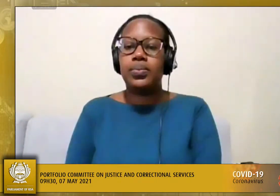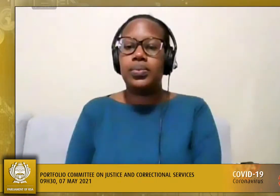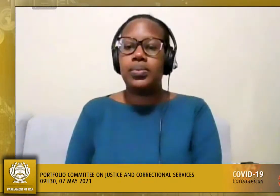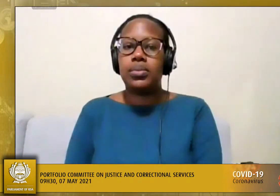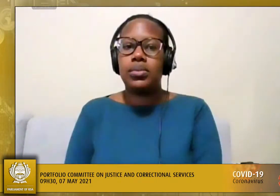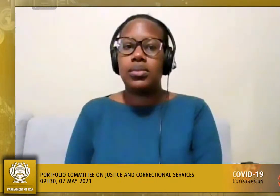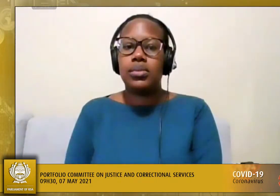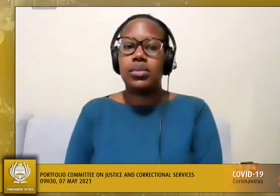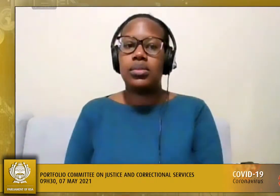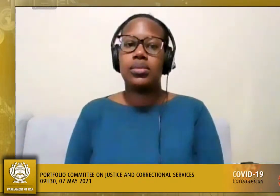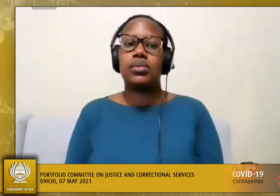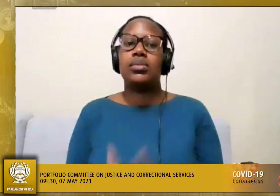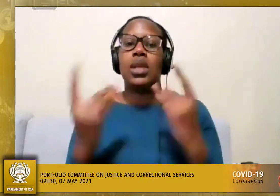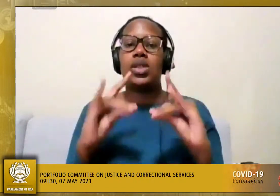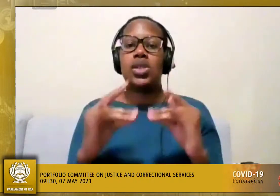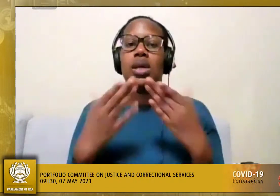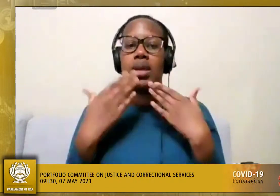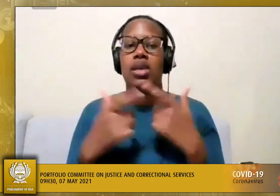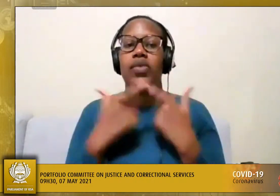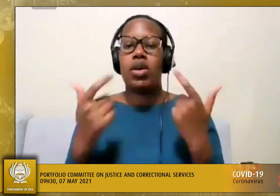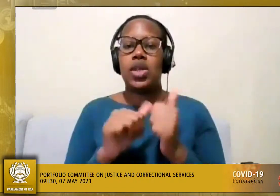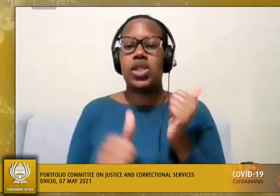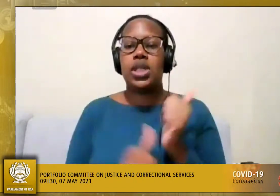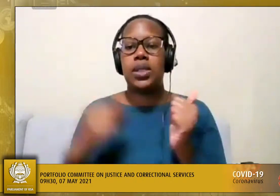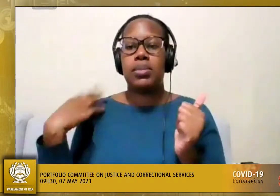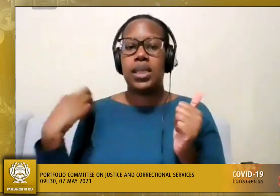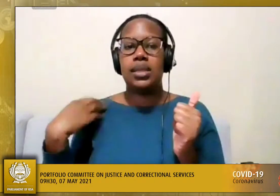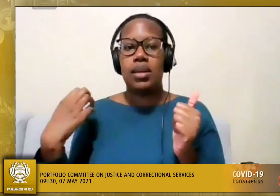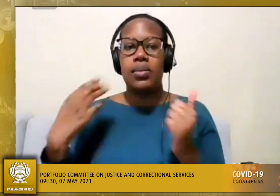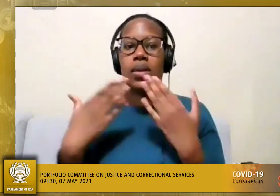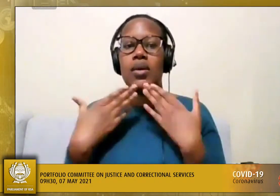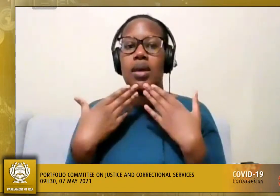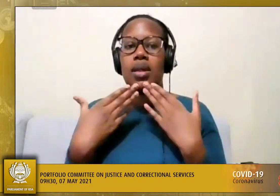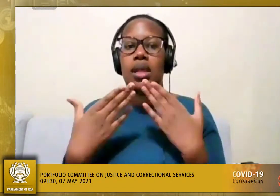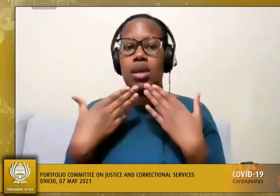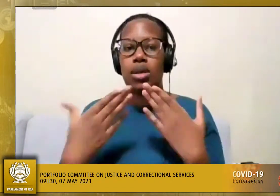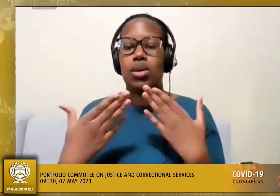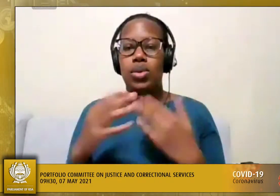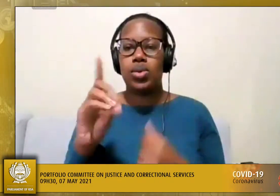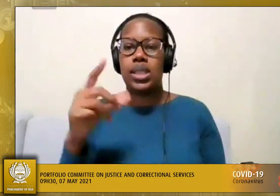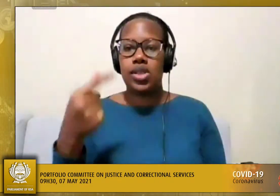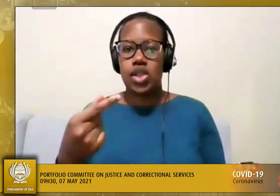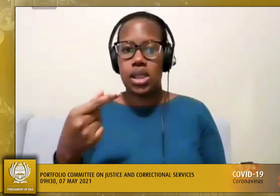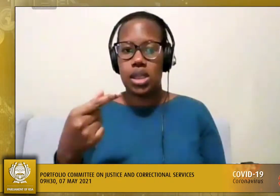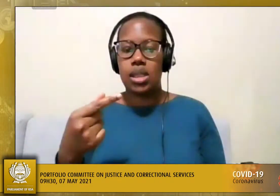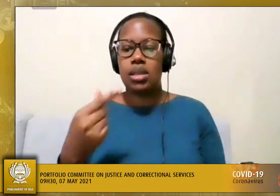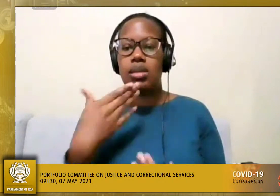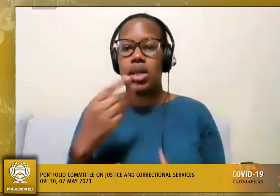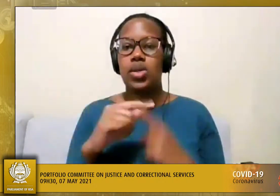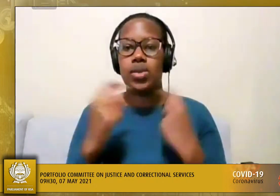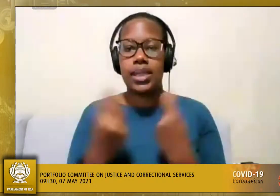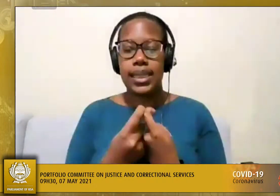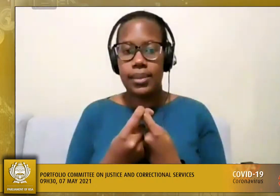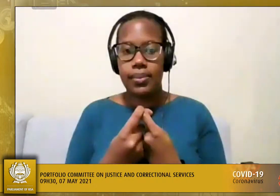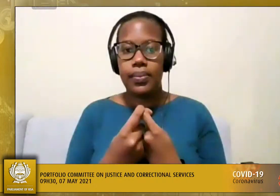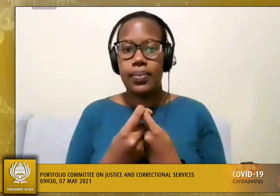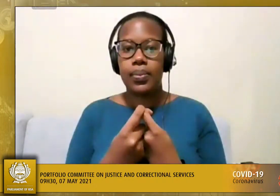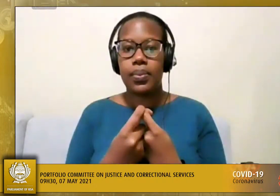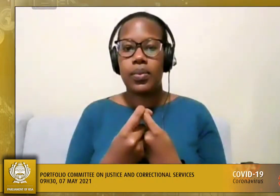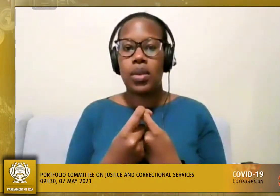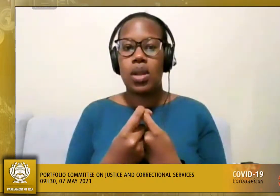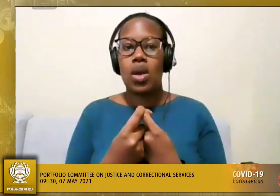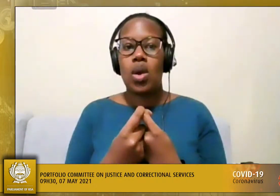thank you very much Deputy Minister thank you to the DG and the team and